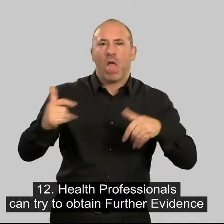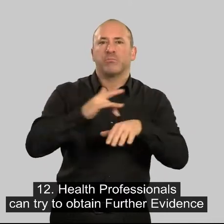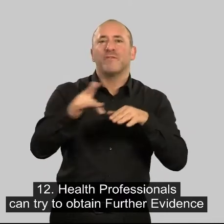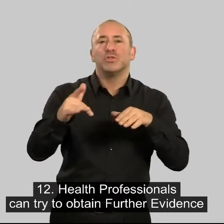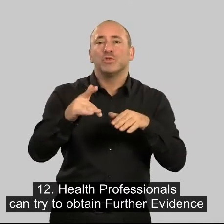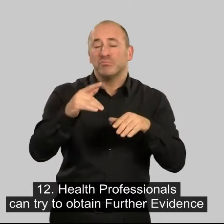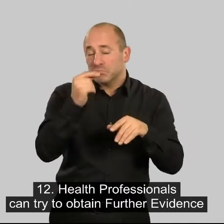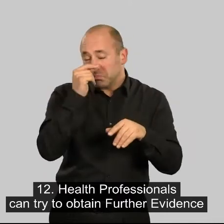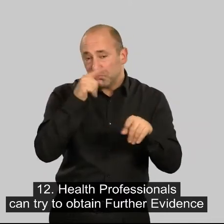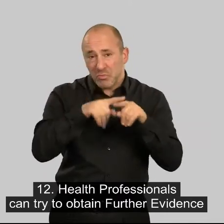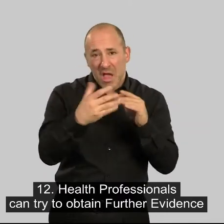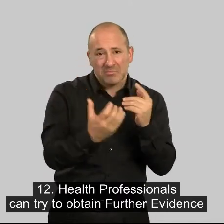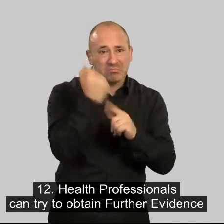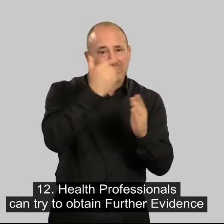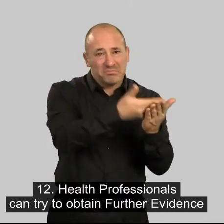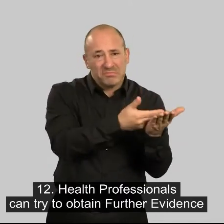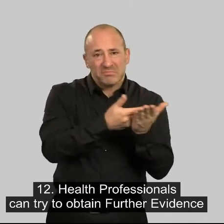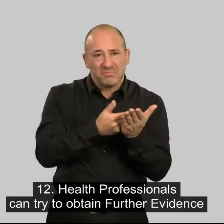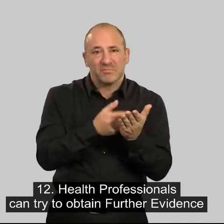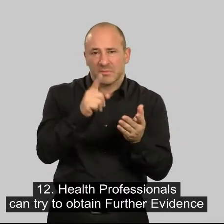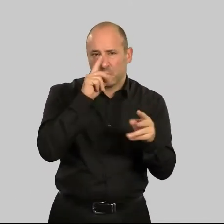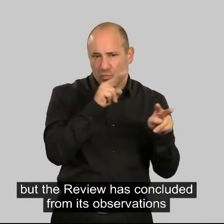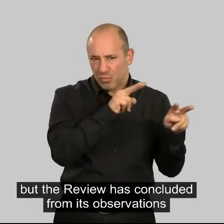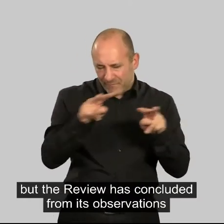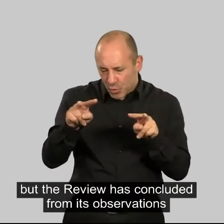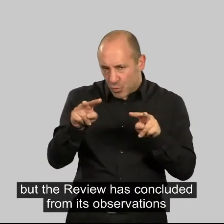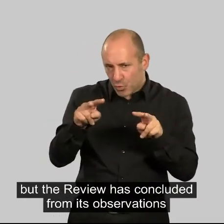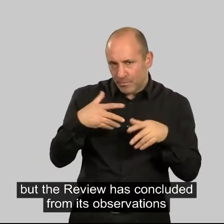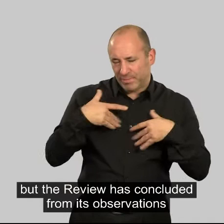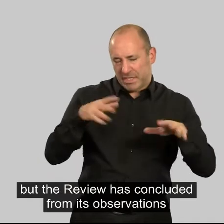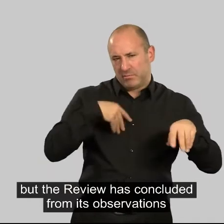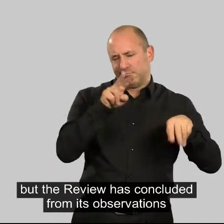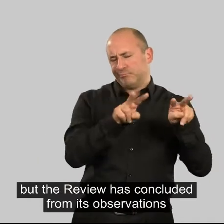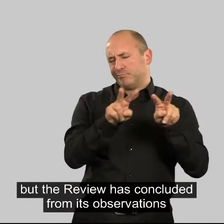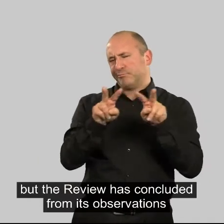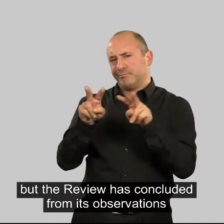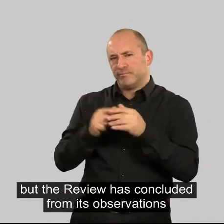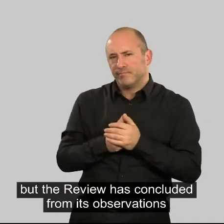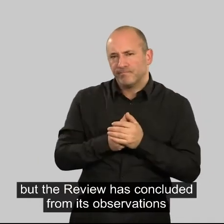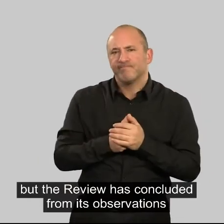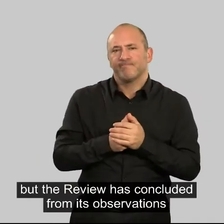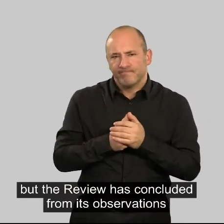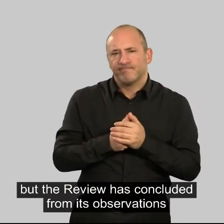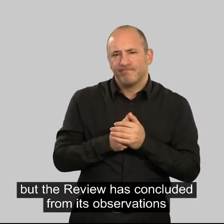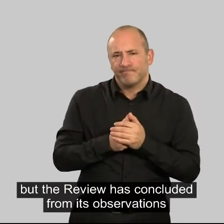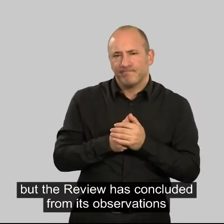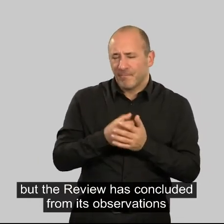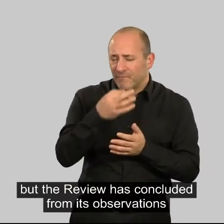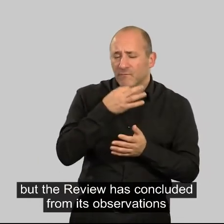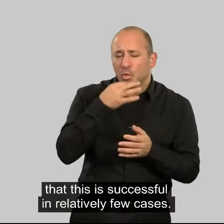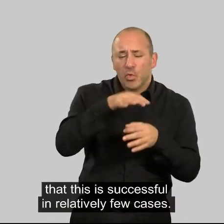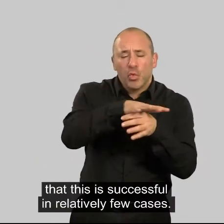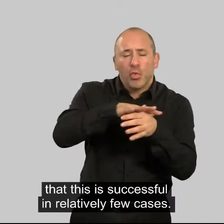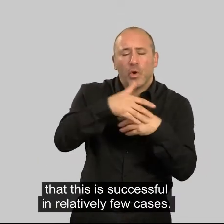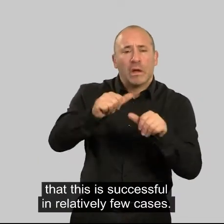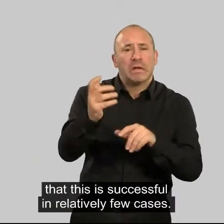evidence, but the review has concluded from its observations that this is successful in relatively few